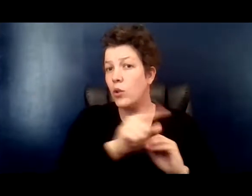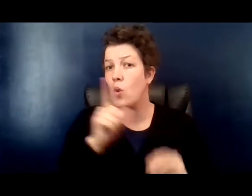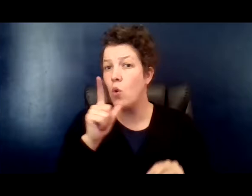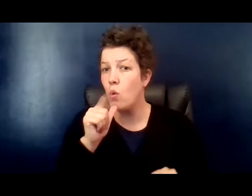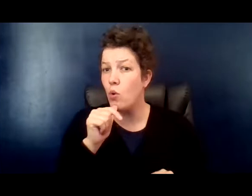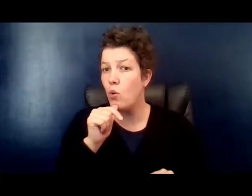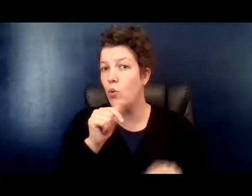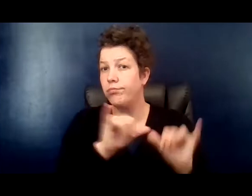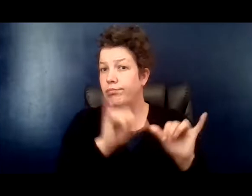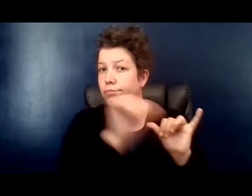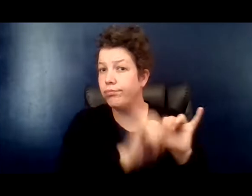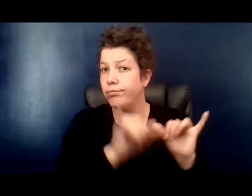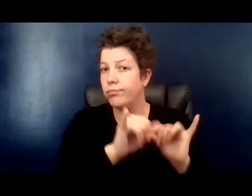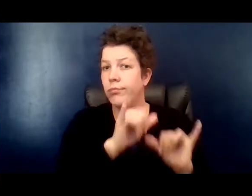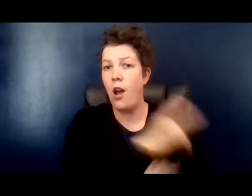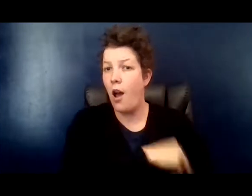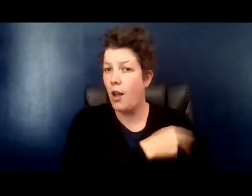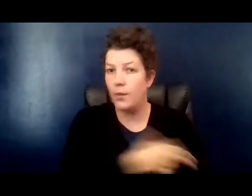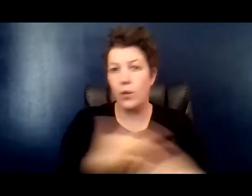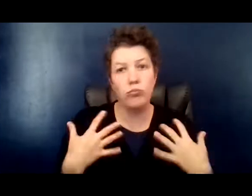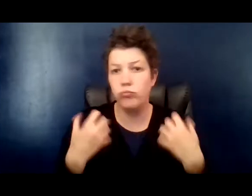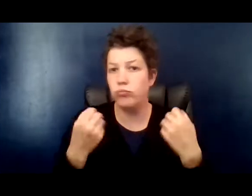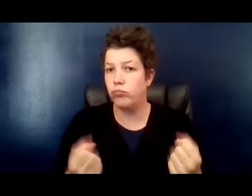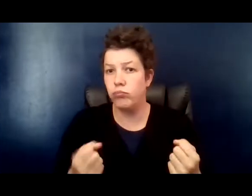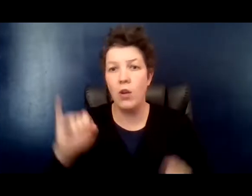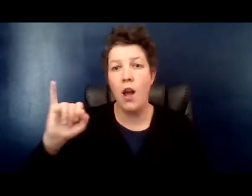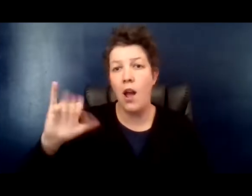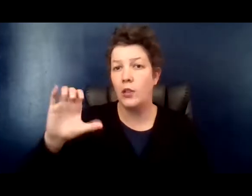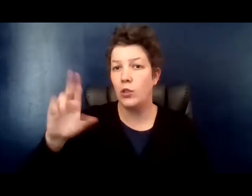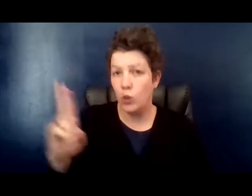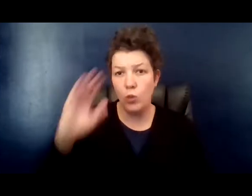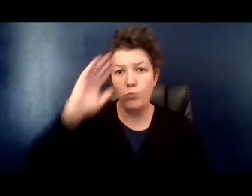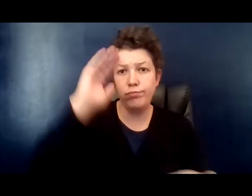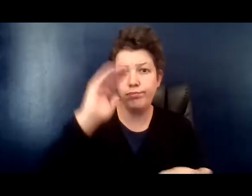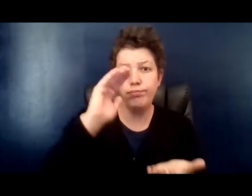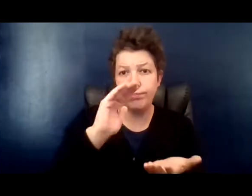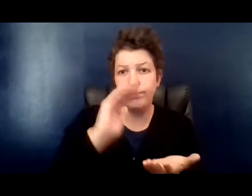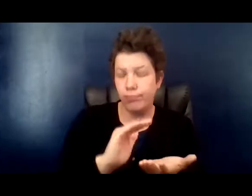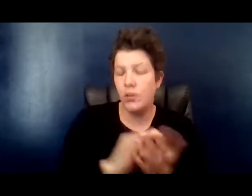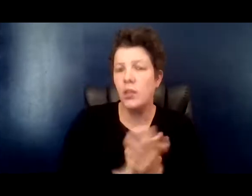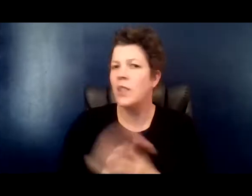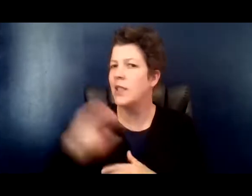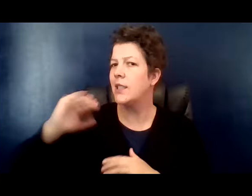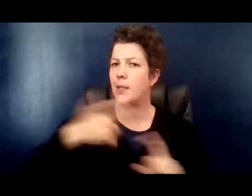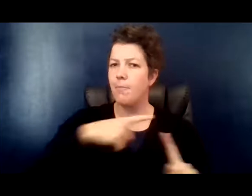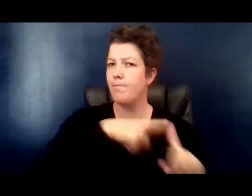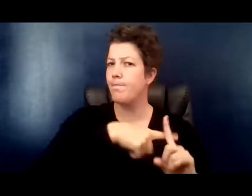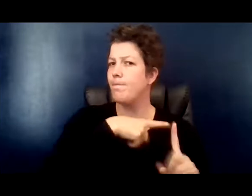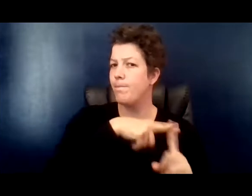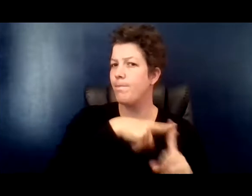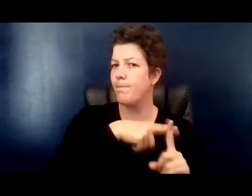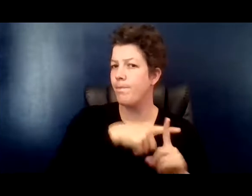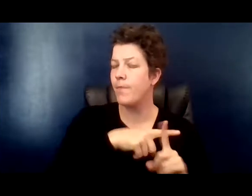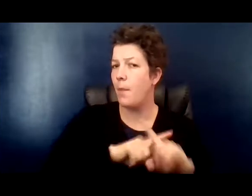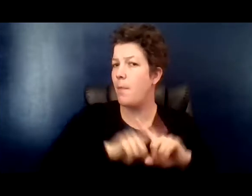ICU. So again, all of these things are very favorable. We'll continue to look at them extremely close